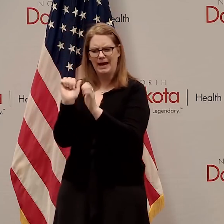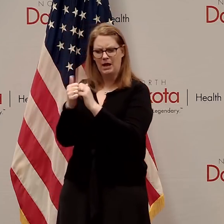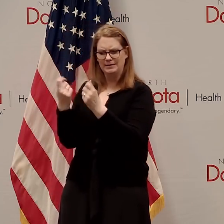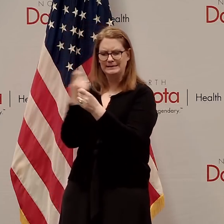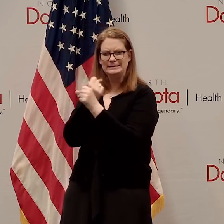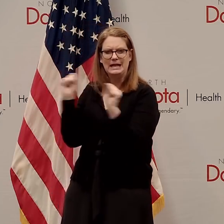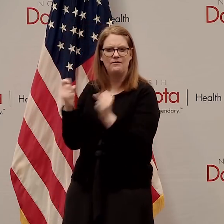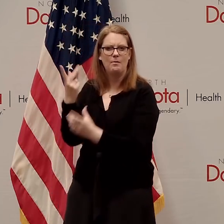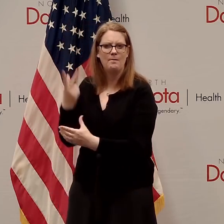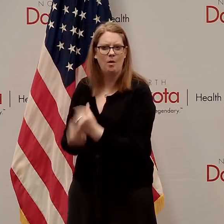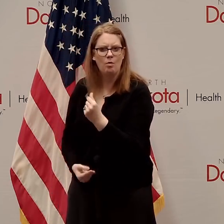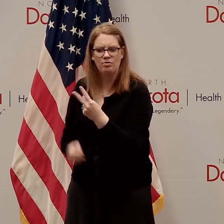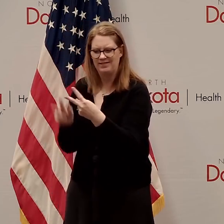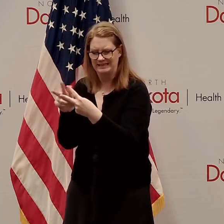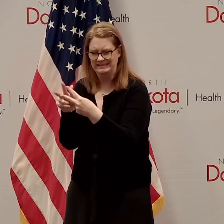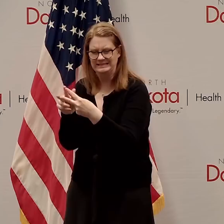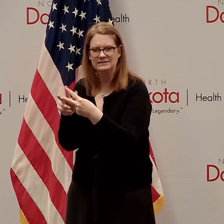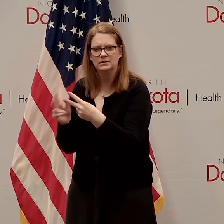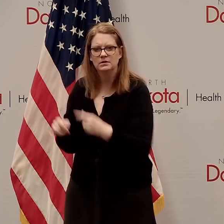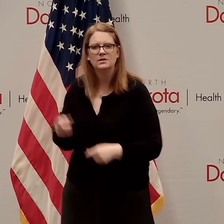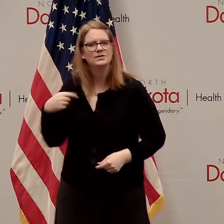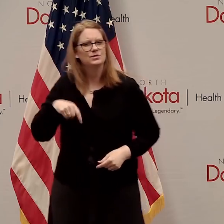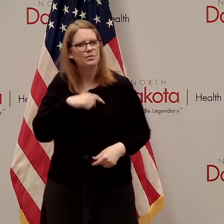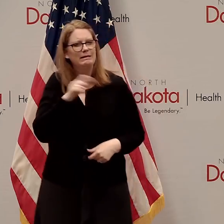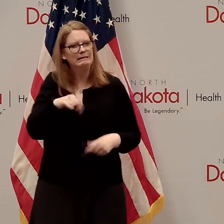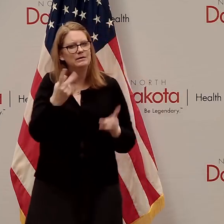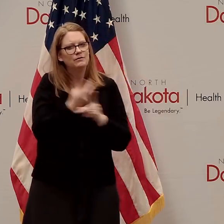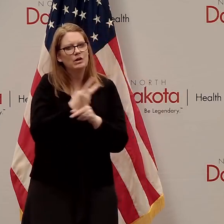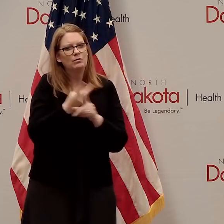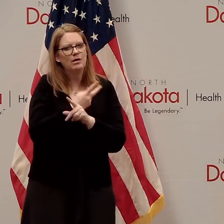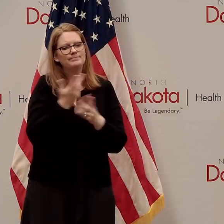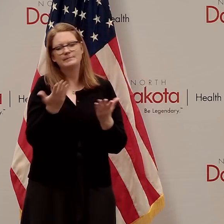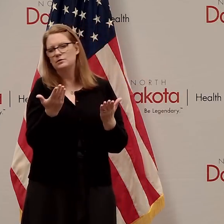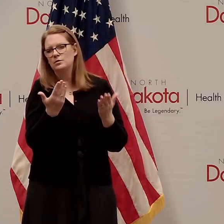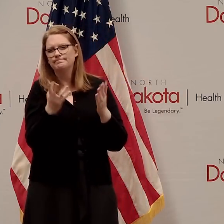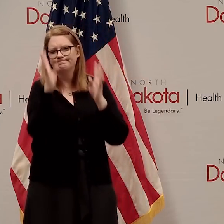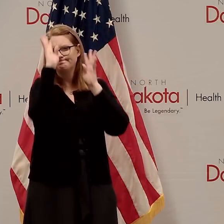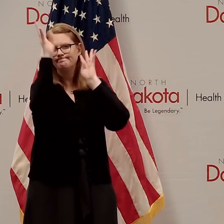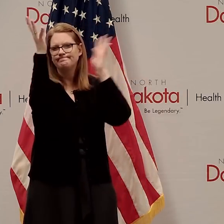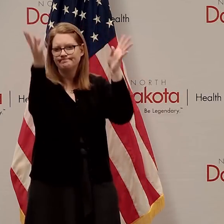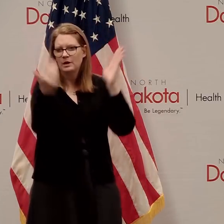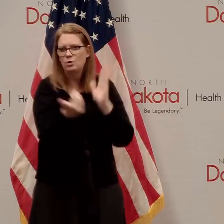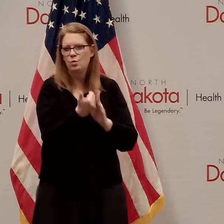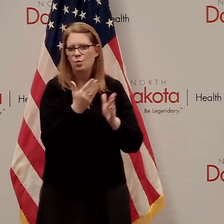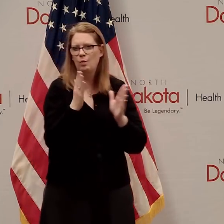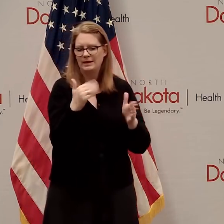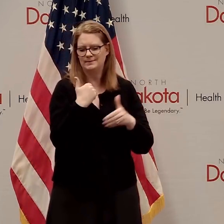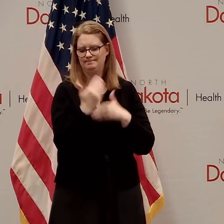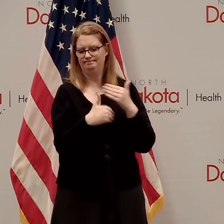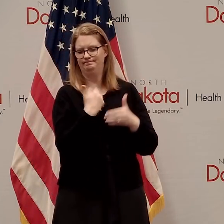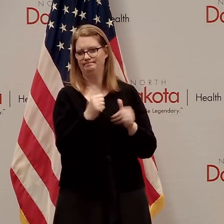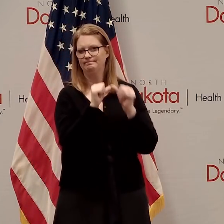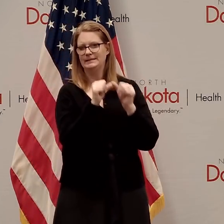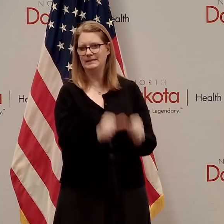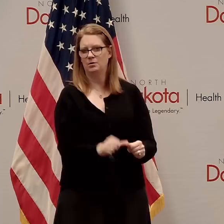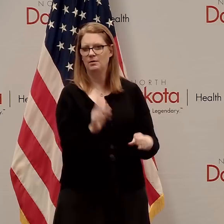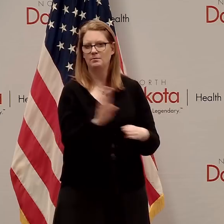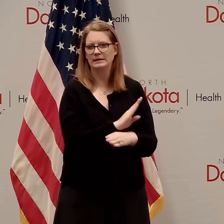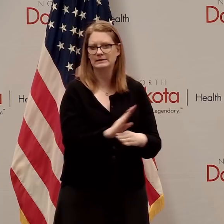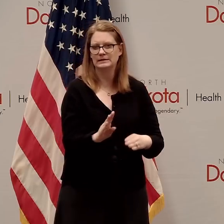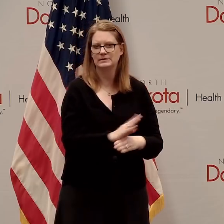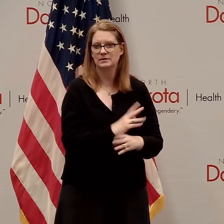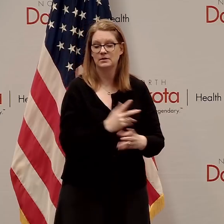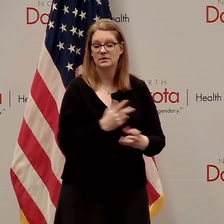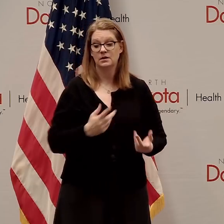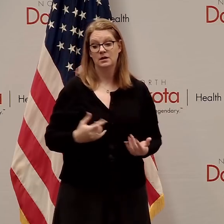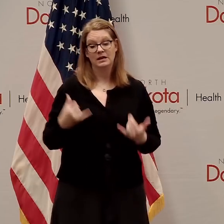involve all of us figuring out new ways to operate in a world where we have a pandemic for which presently there is